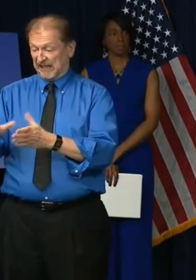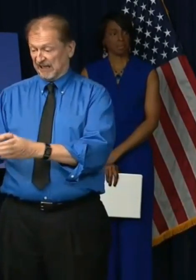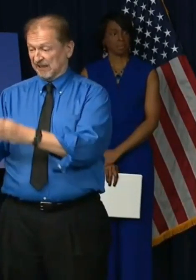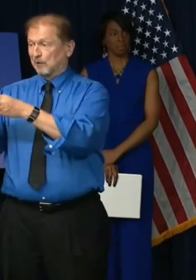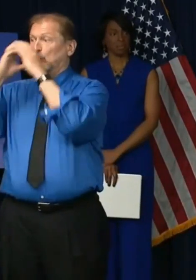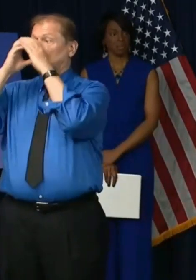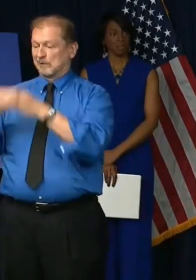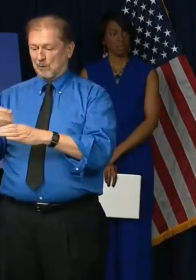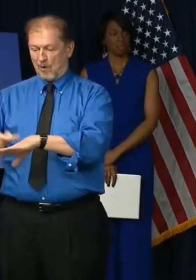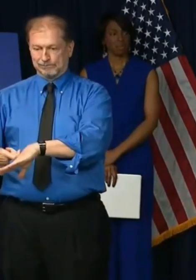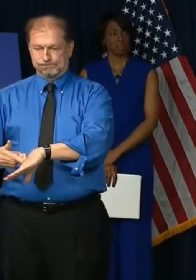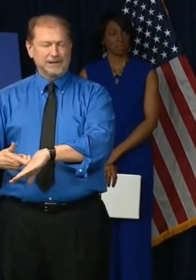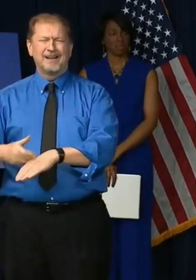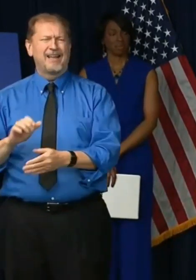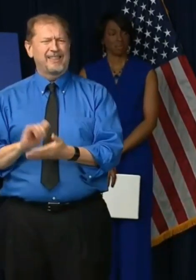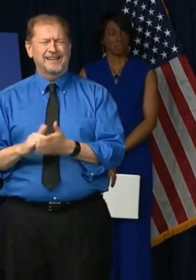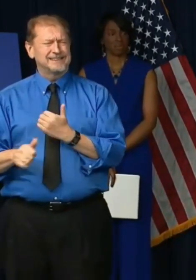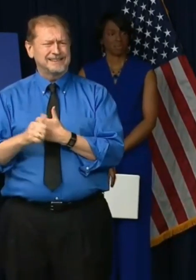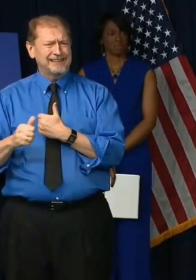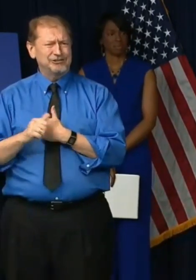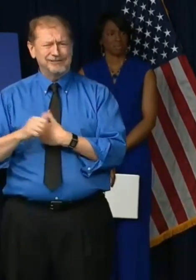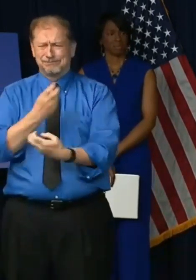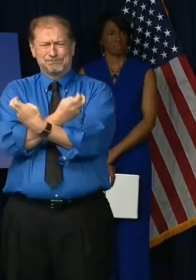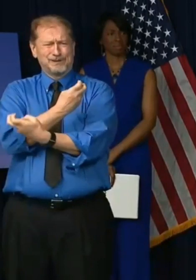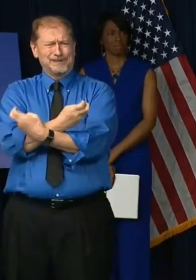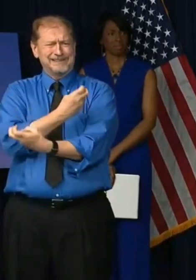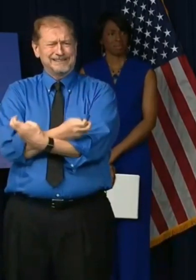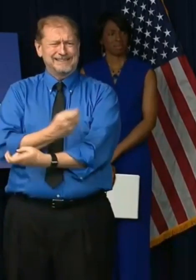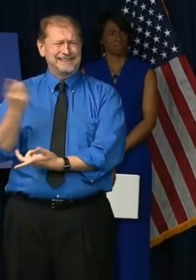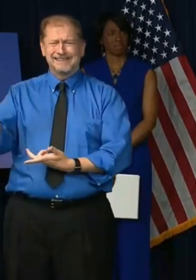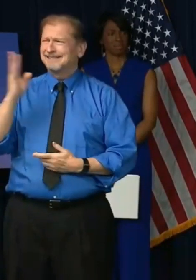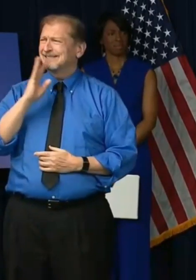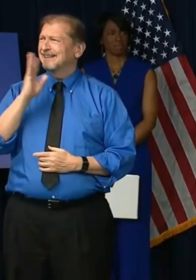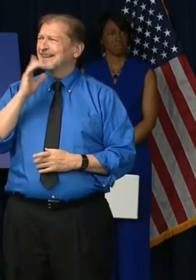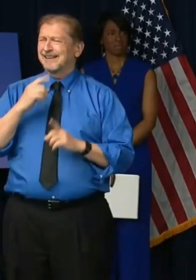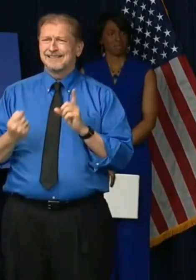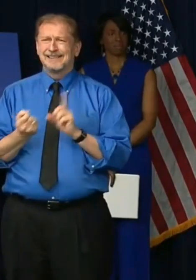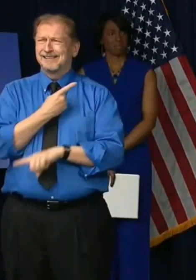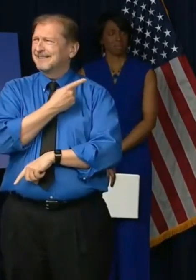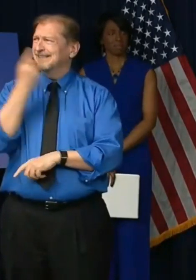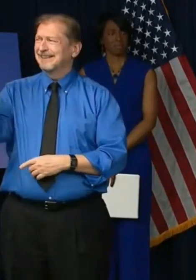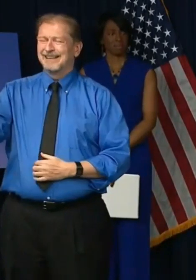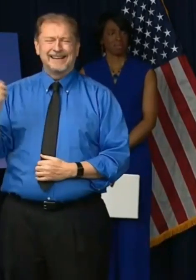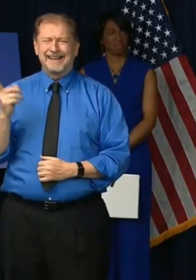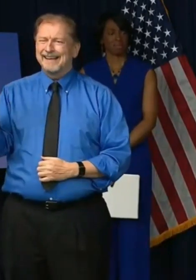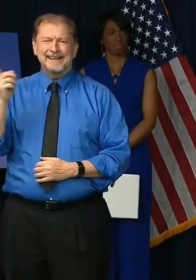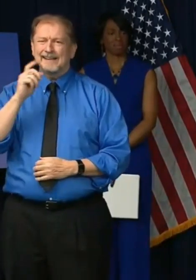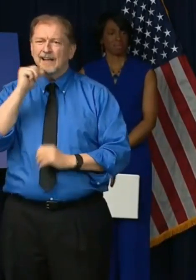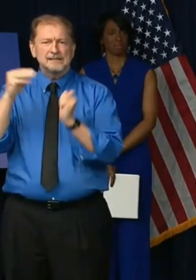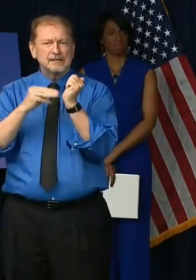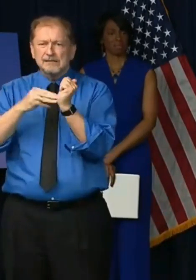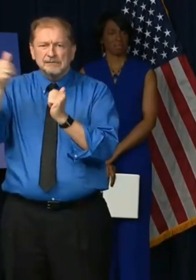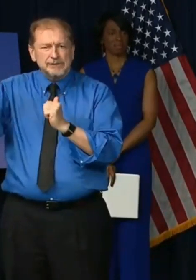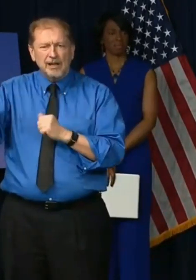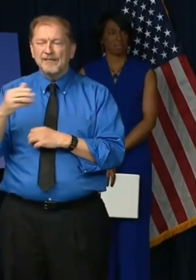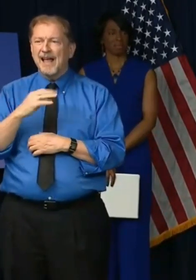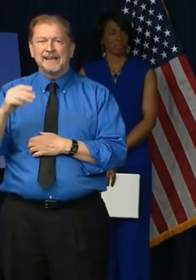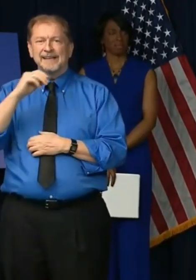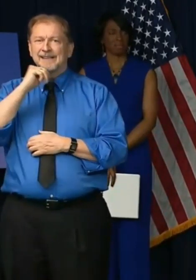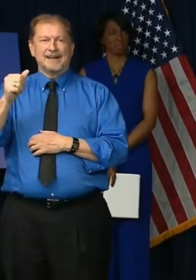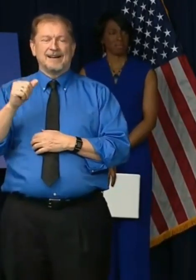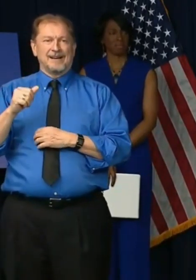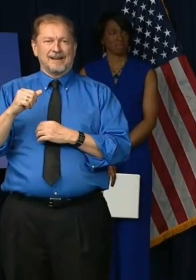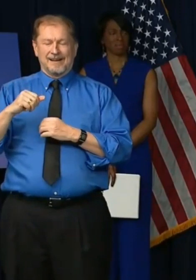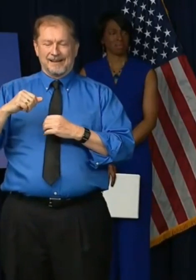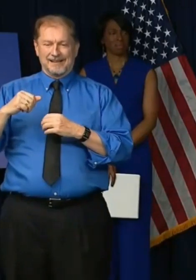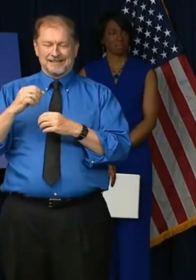was dangerous, and he clearly was not making any facial expressions or any